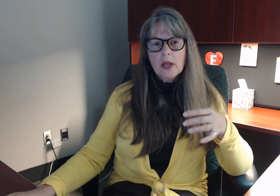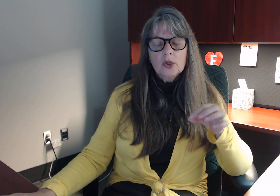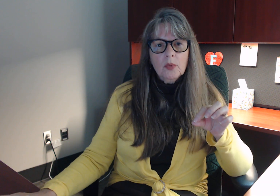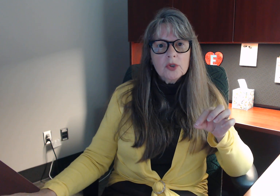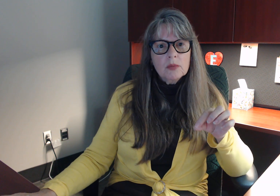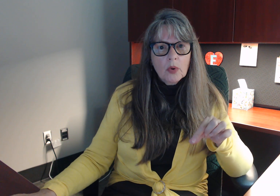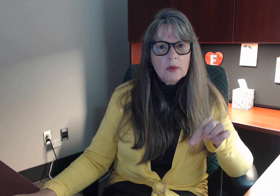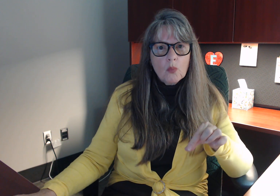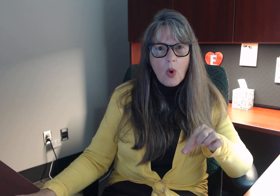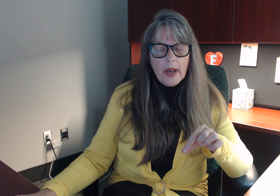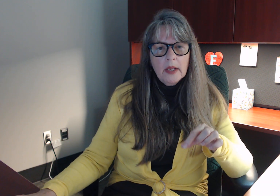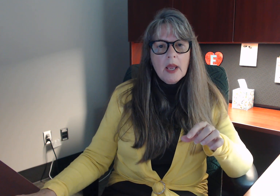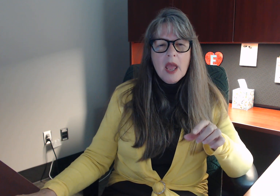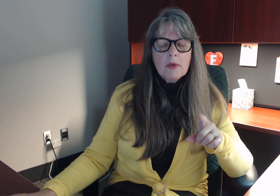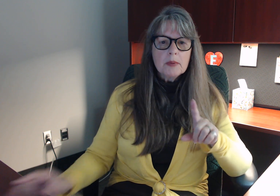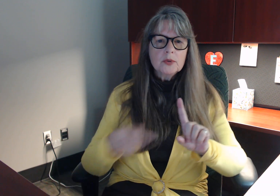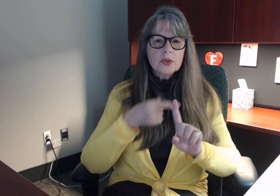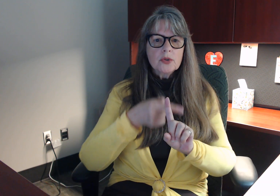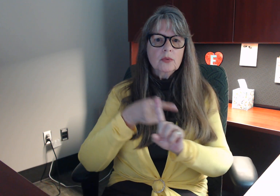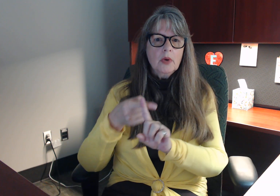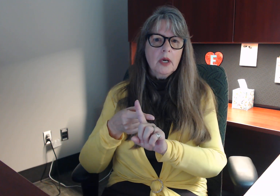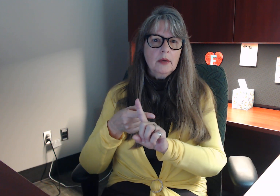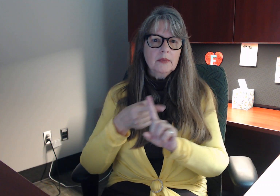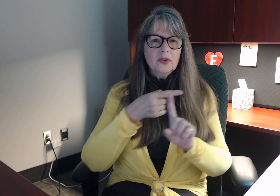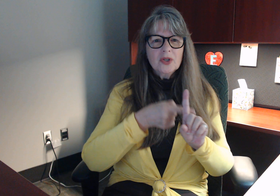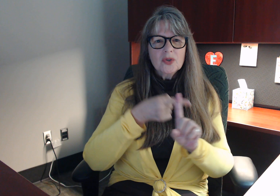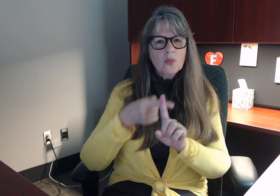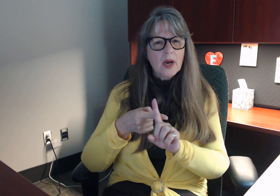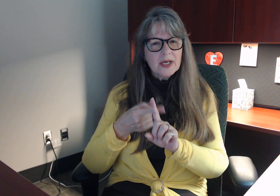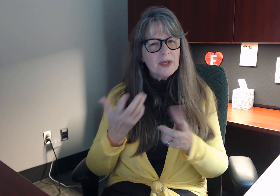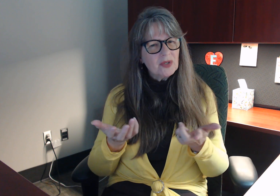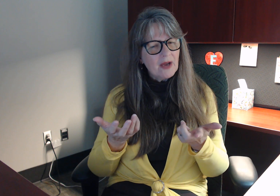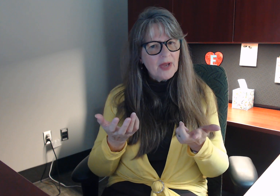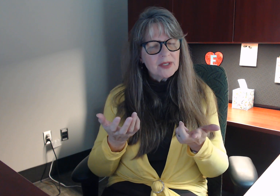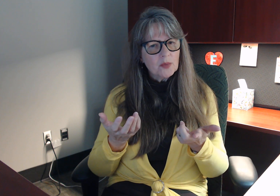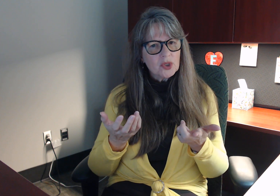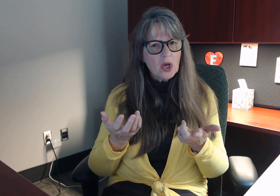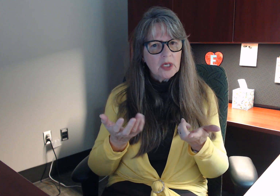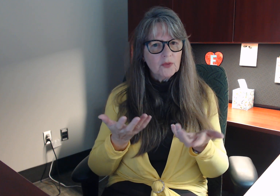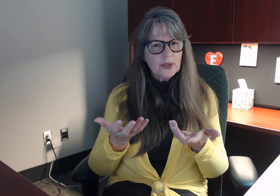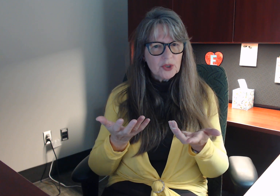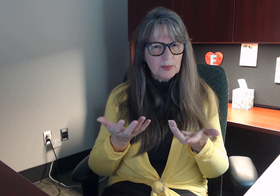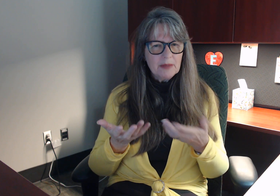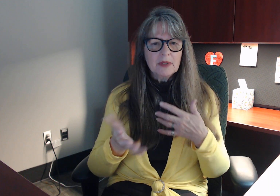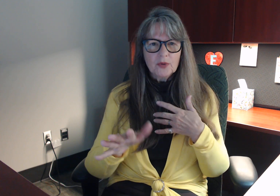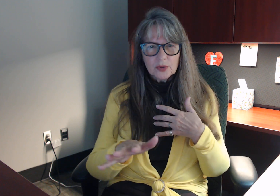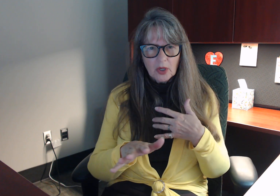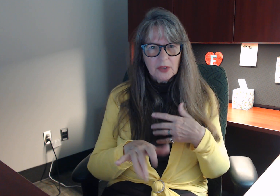you want to do more than one. And most people just do, you could do one. It depends on how fast someone's talking, if you're interpreting. But if you're talking, you